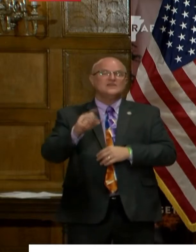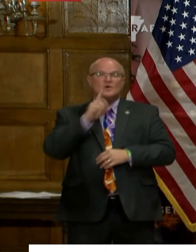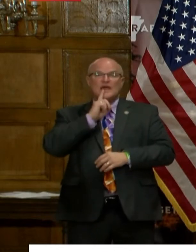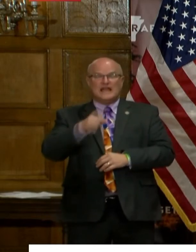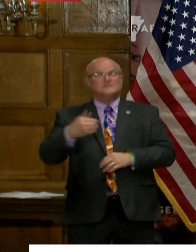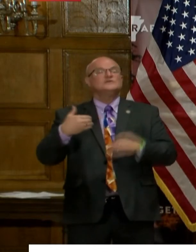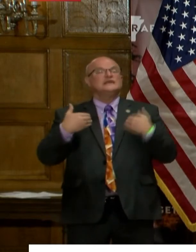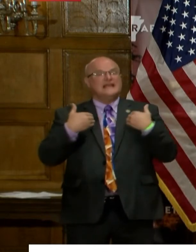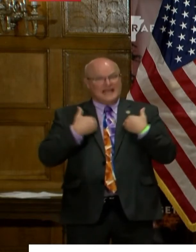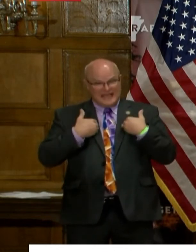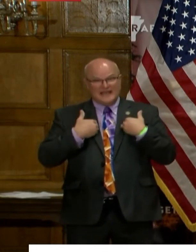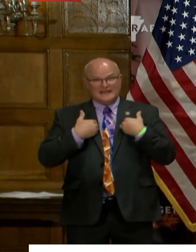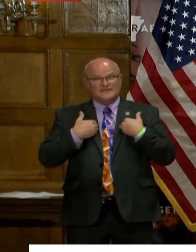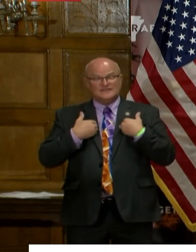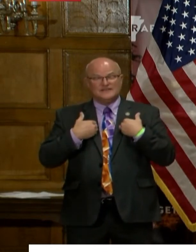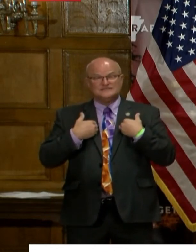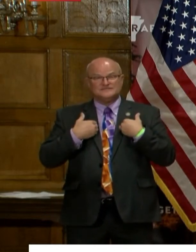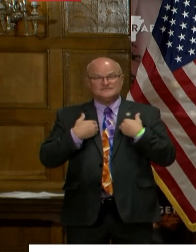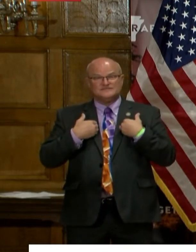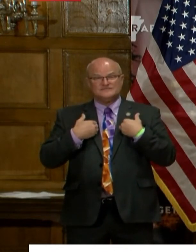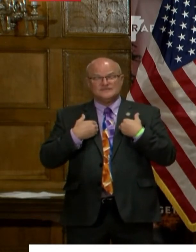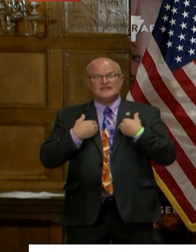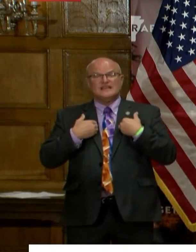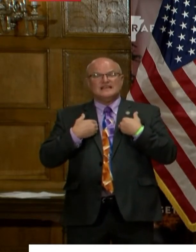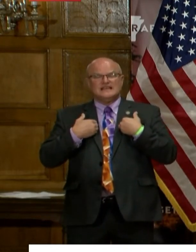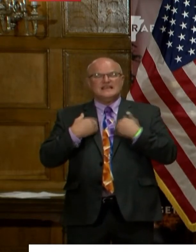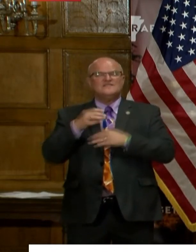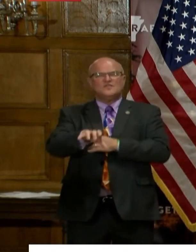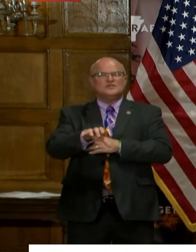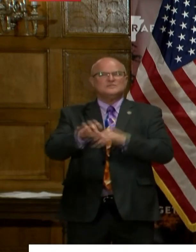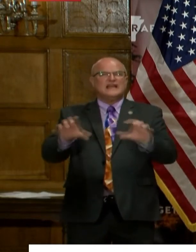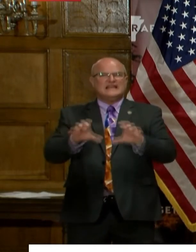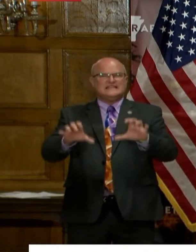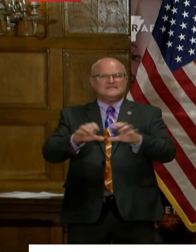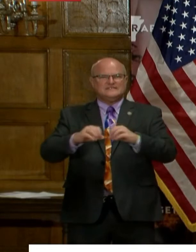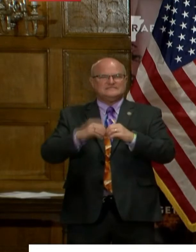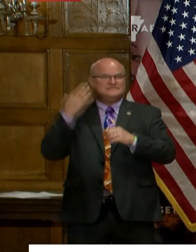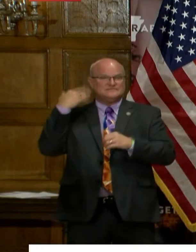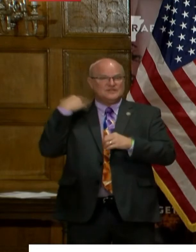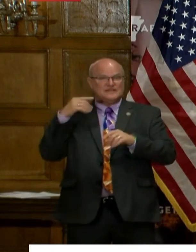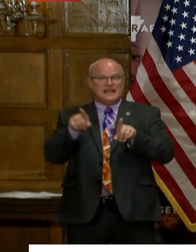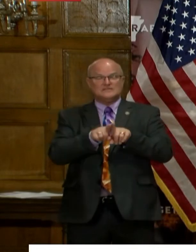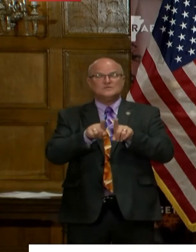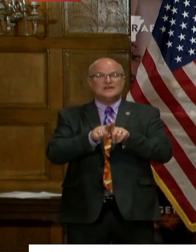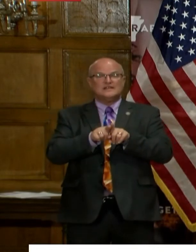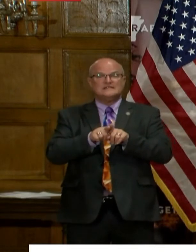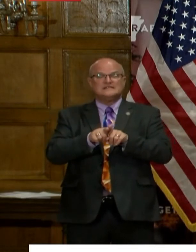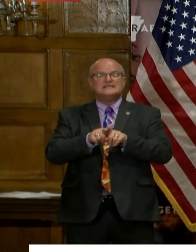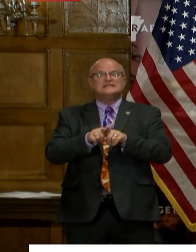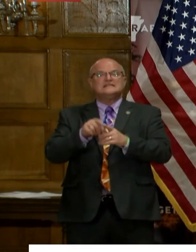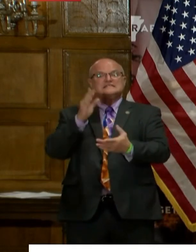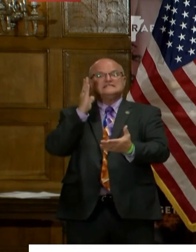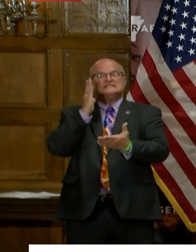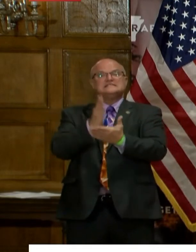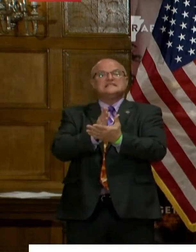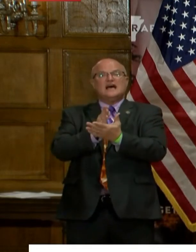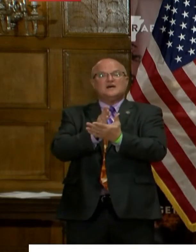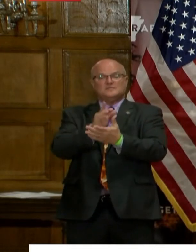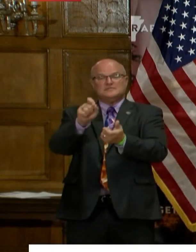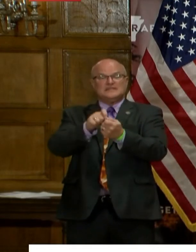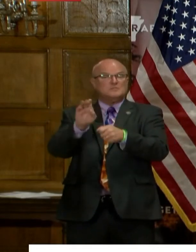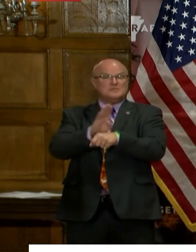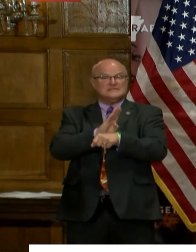actually have enforcement activities previously, as well as cease and desist orders on